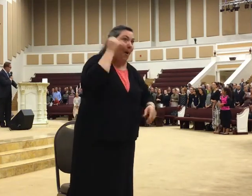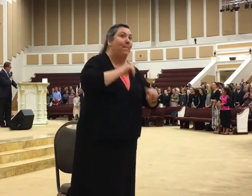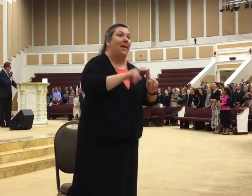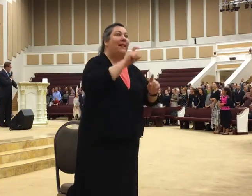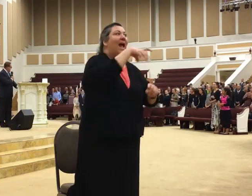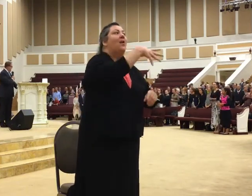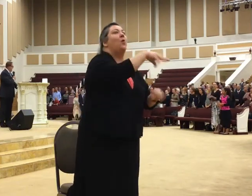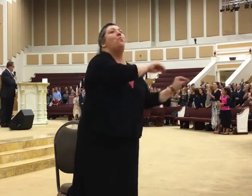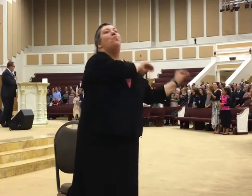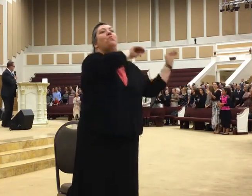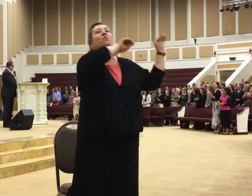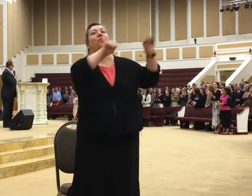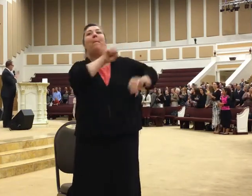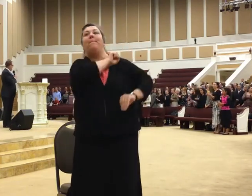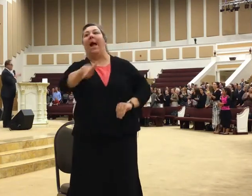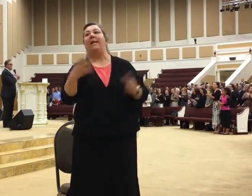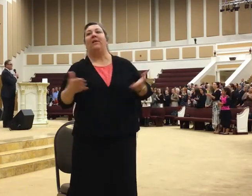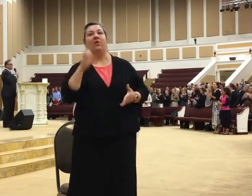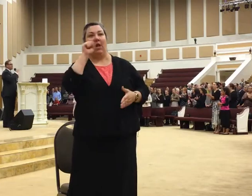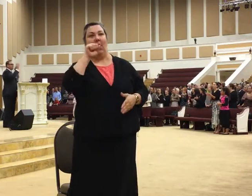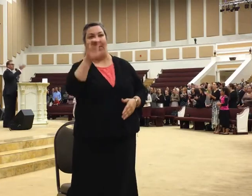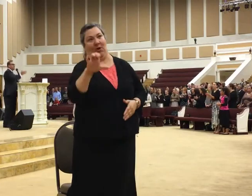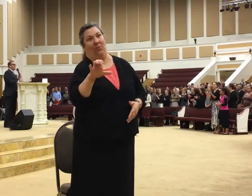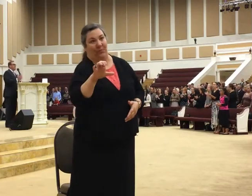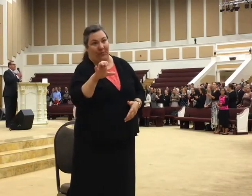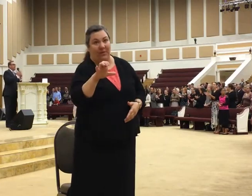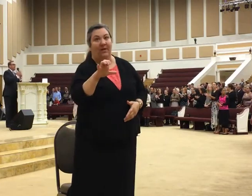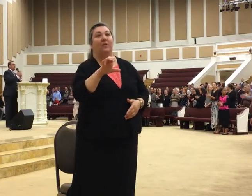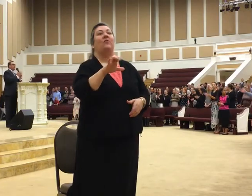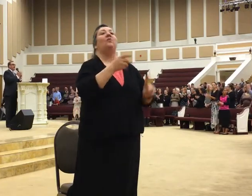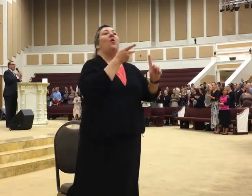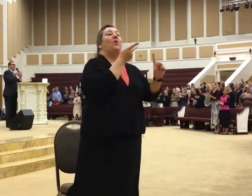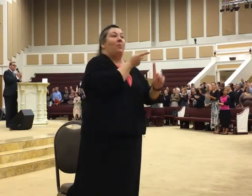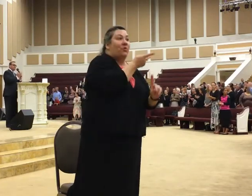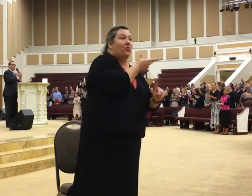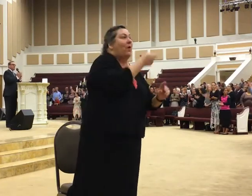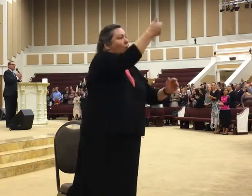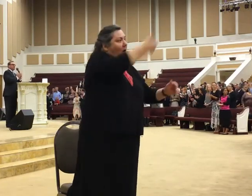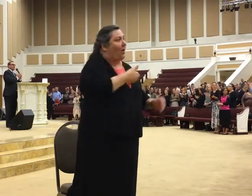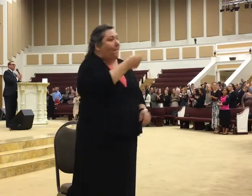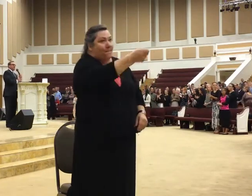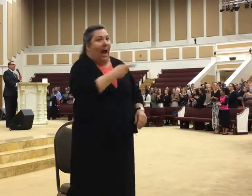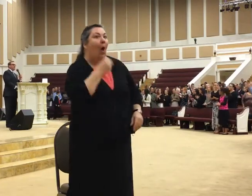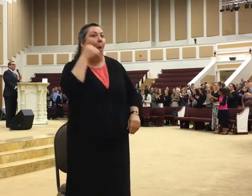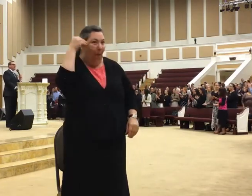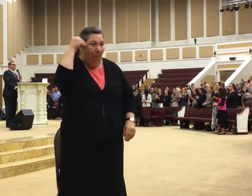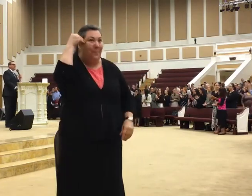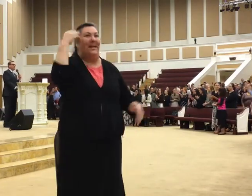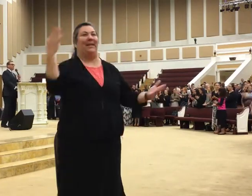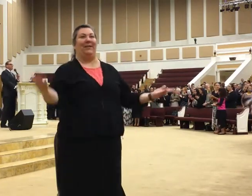Sacramento. Amen. This is the Jamalise and Sister Myrna. Big welcome back home.